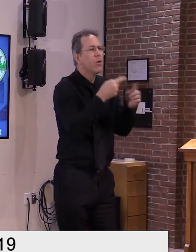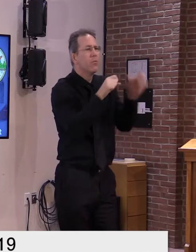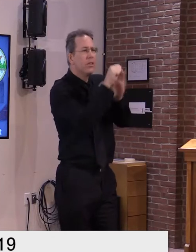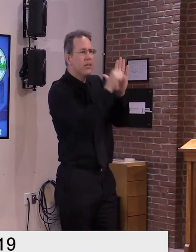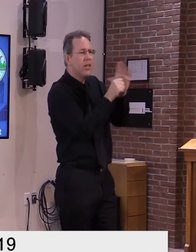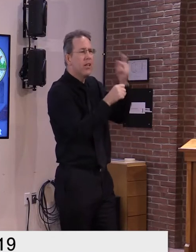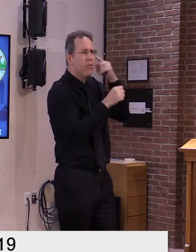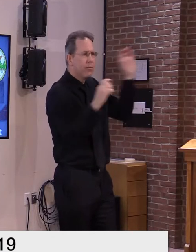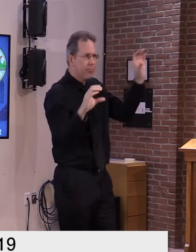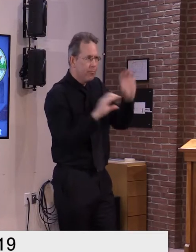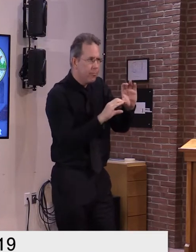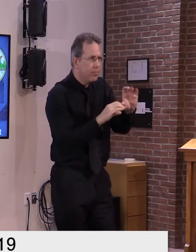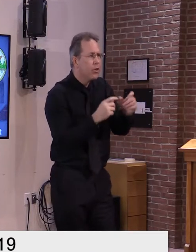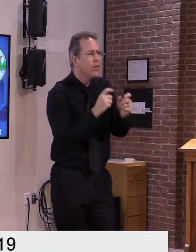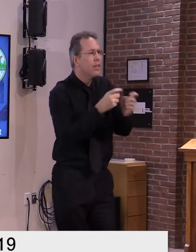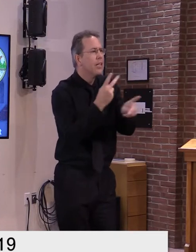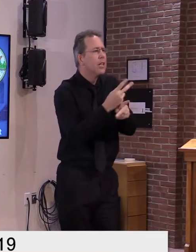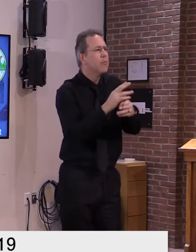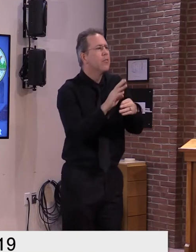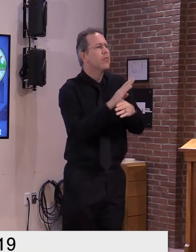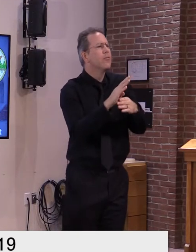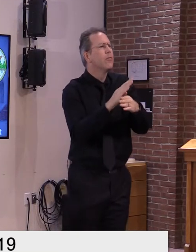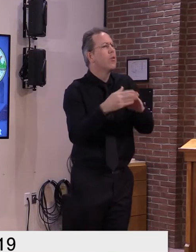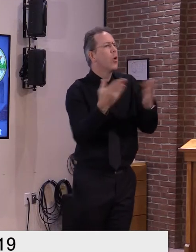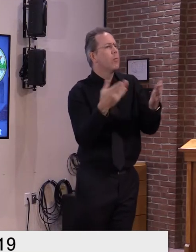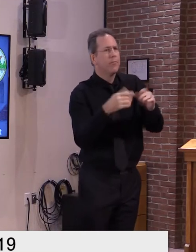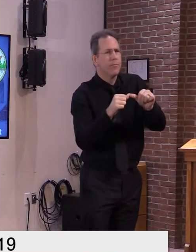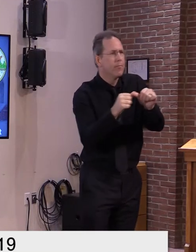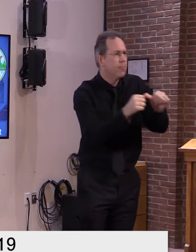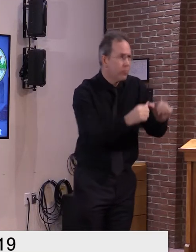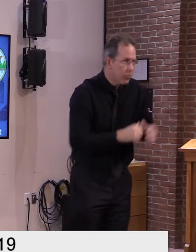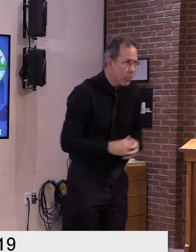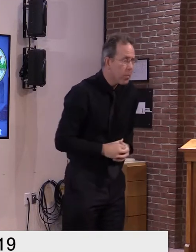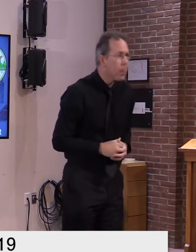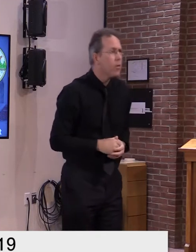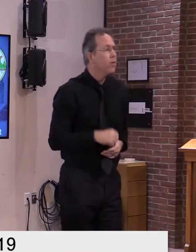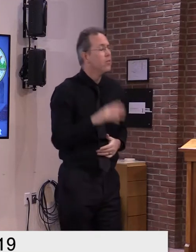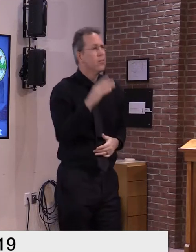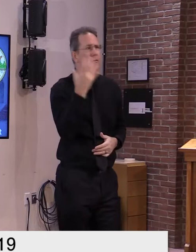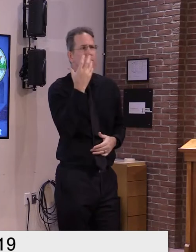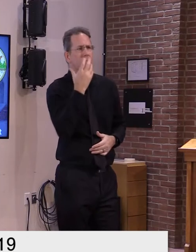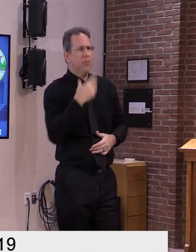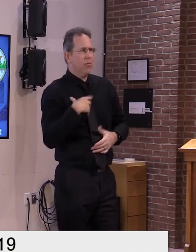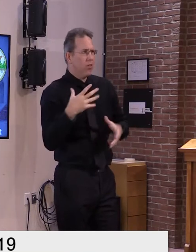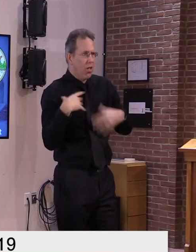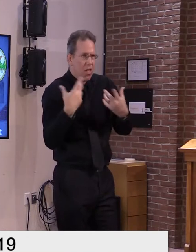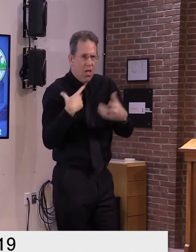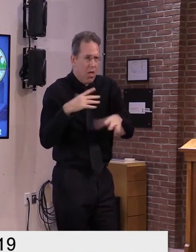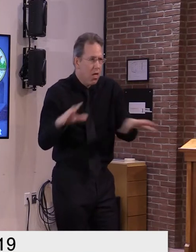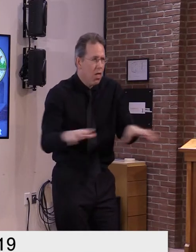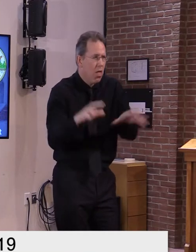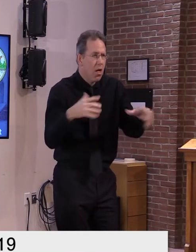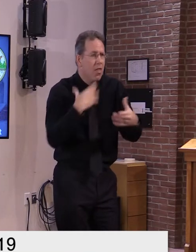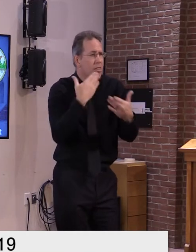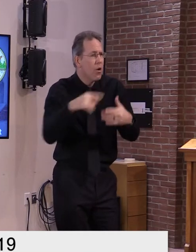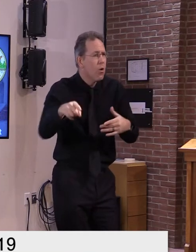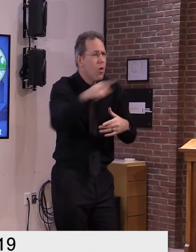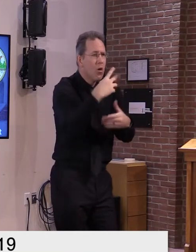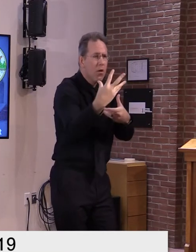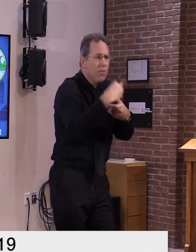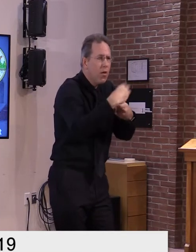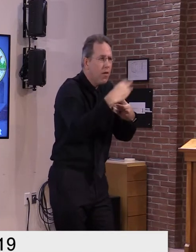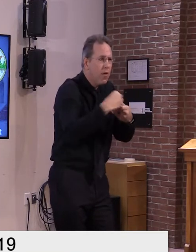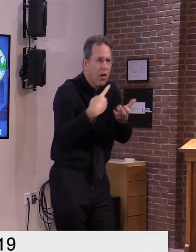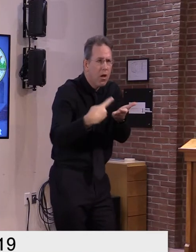has been an incredible and historic effort, and I must thank all of our ACCD staff and the Department of Tax